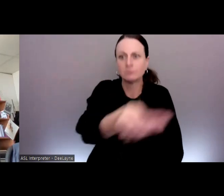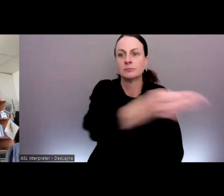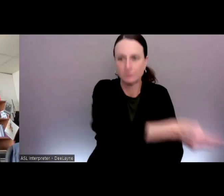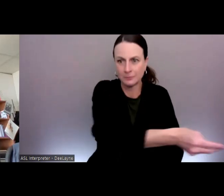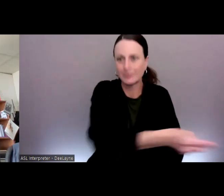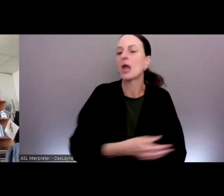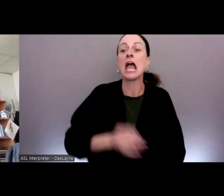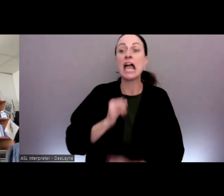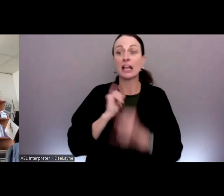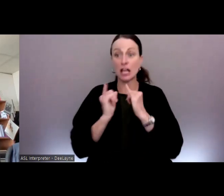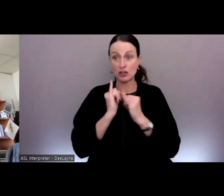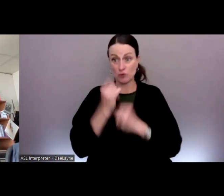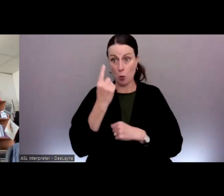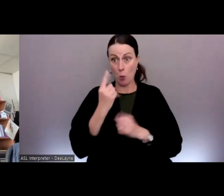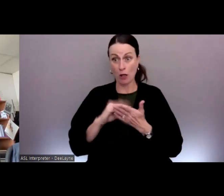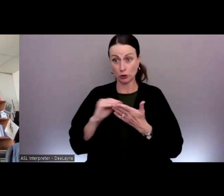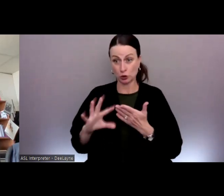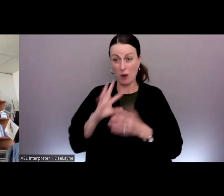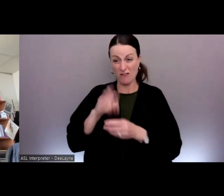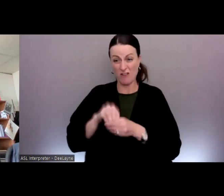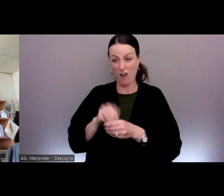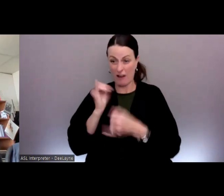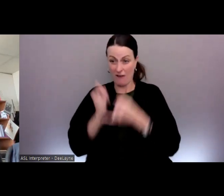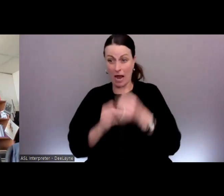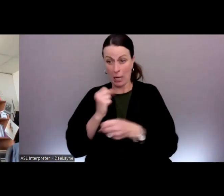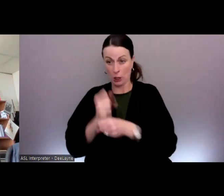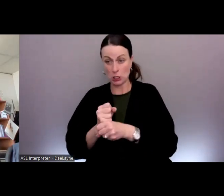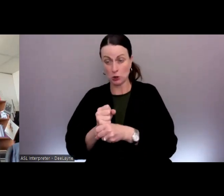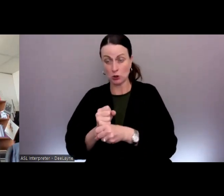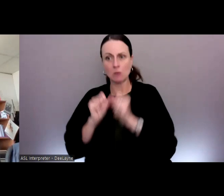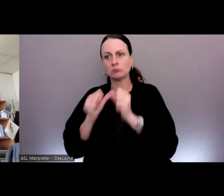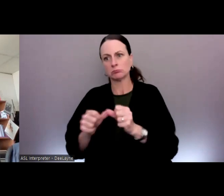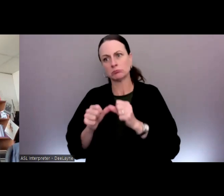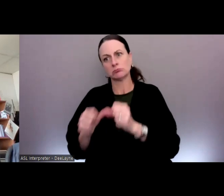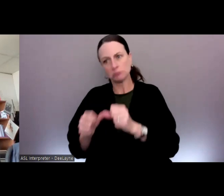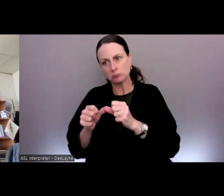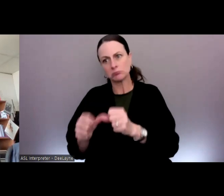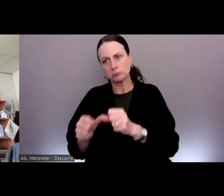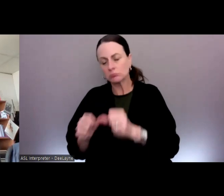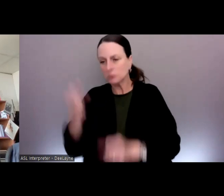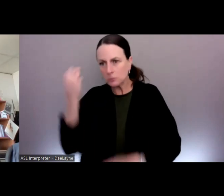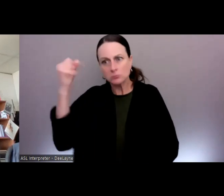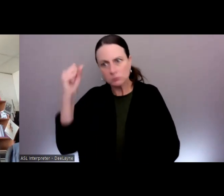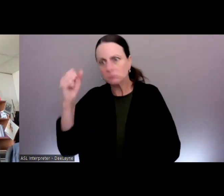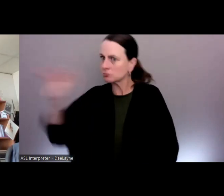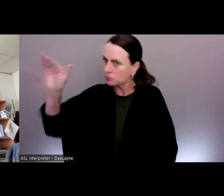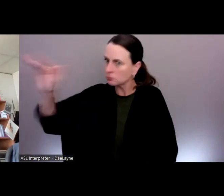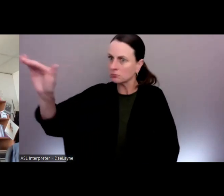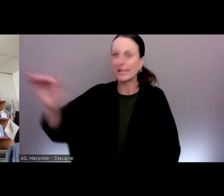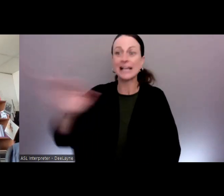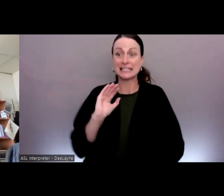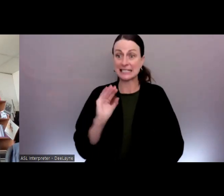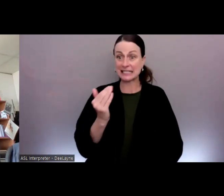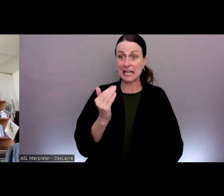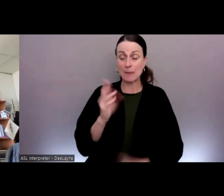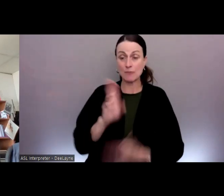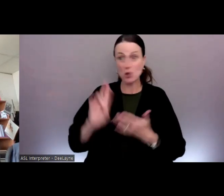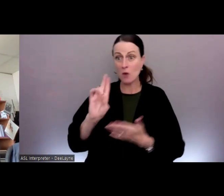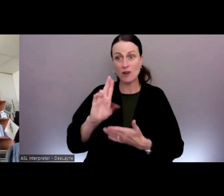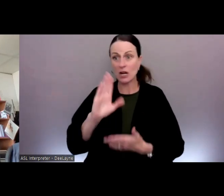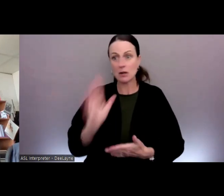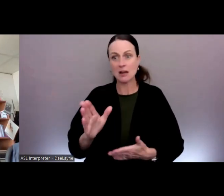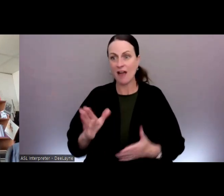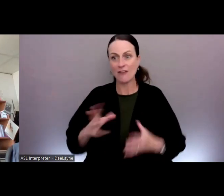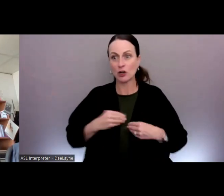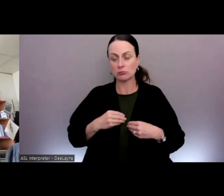interviewing one of the students involved in the final years of this sustained campaign, I noted that it seemed to me that the university never took the